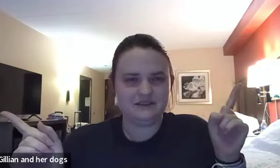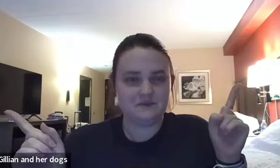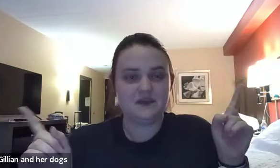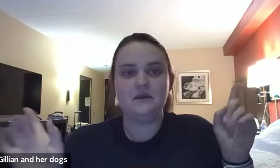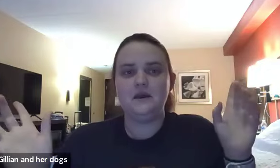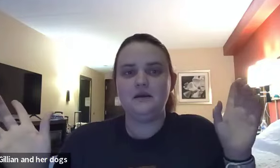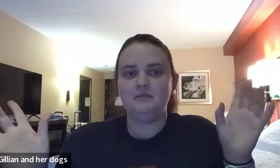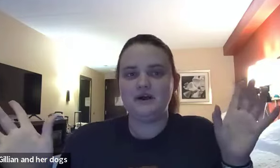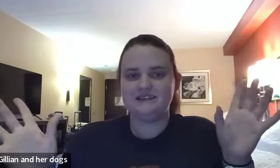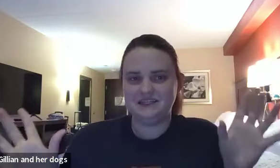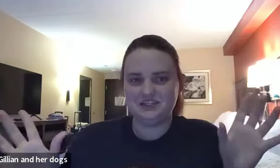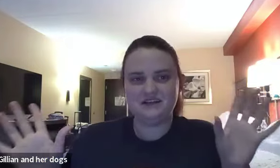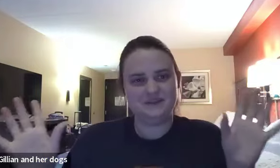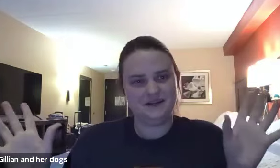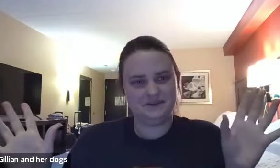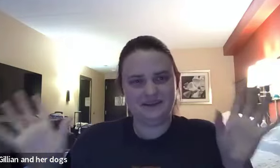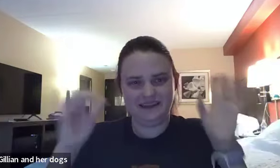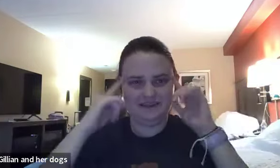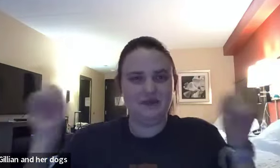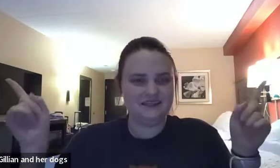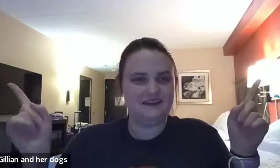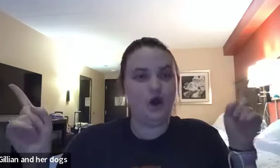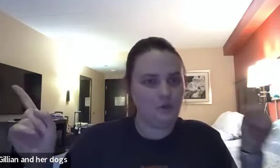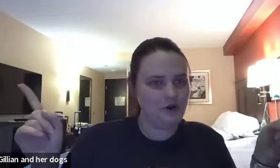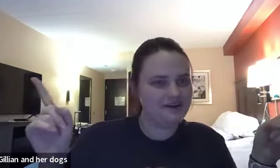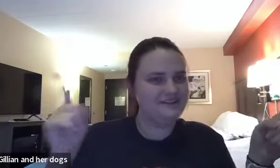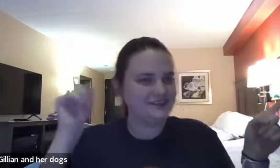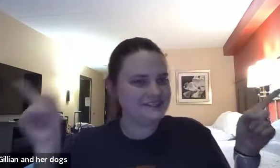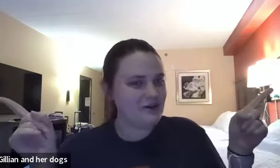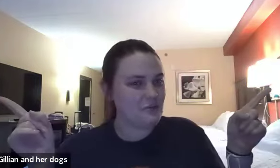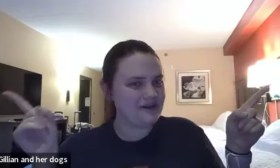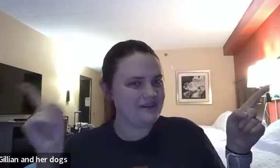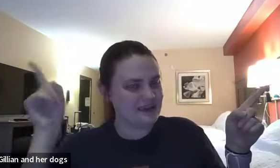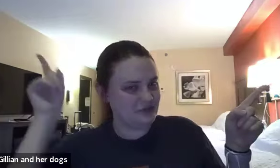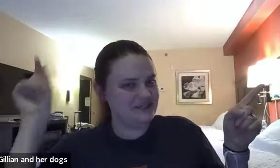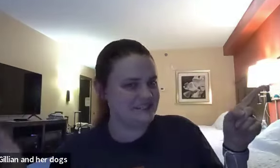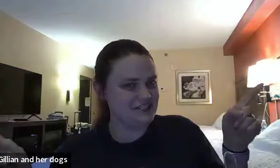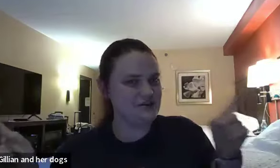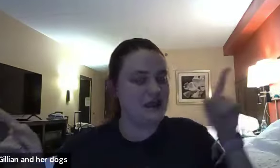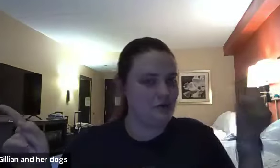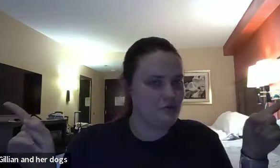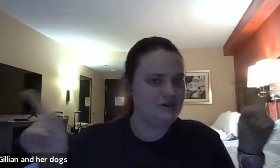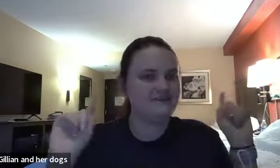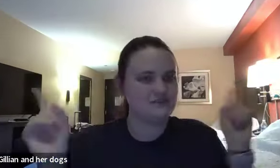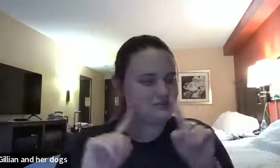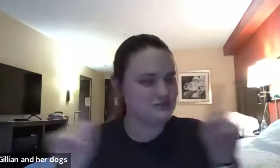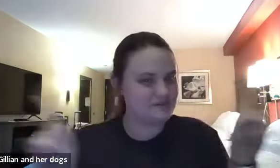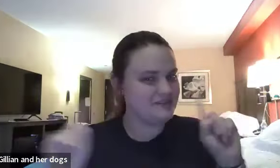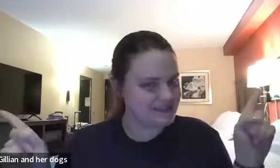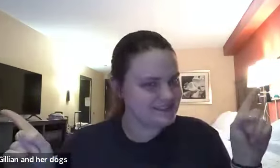same thing. But as a teacher, it's a very different like mindset of homework versus work. Like I work as a teacher, I have homework. Those are two different things.